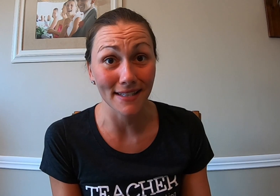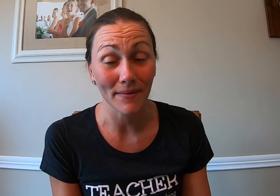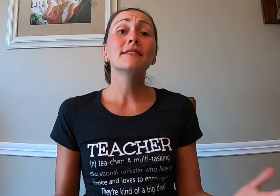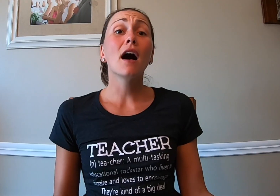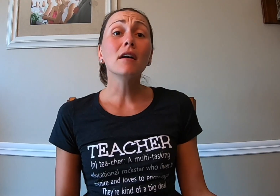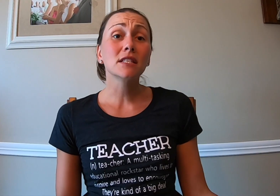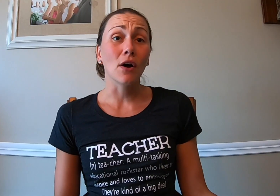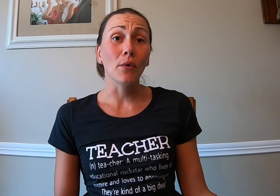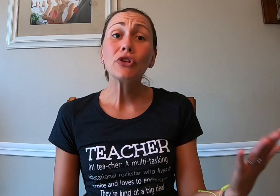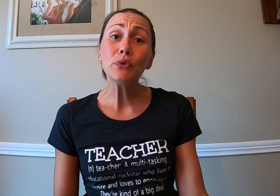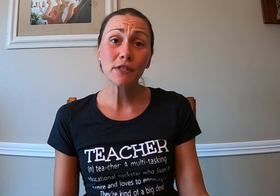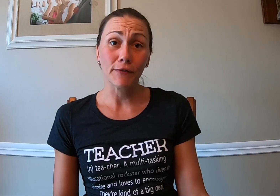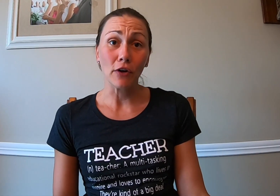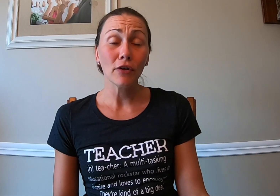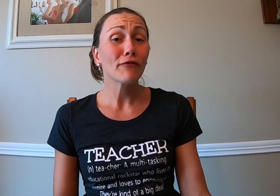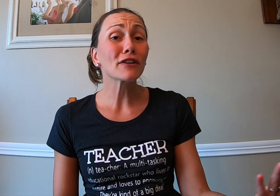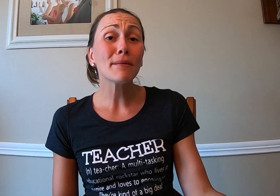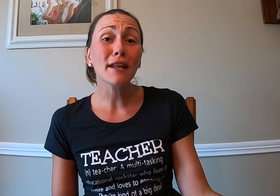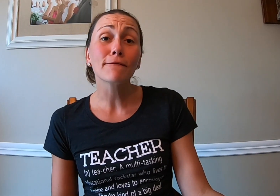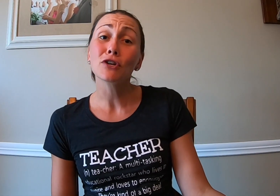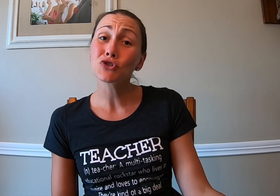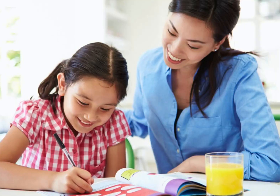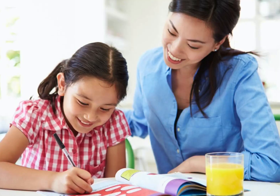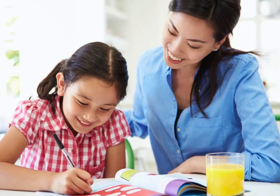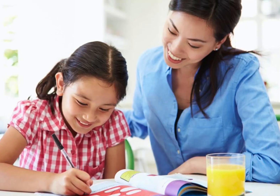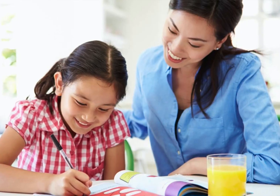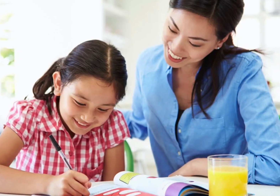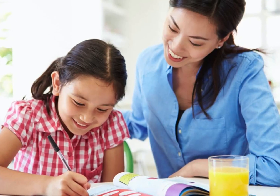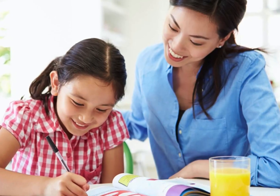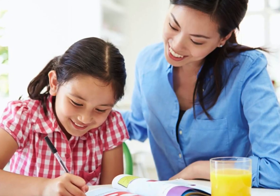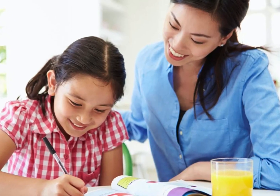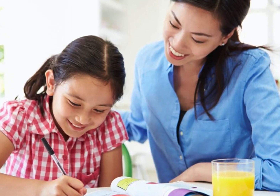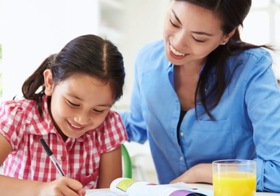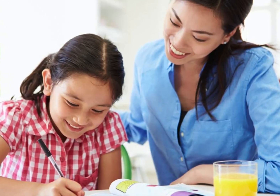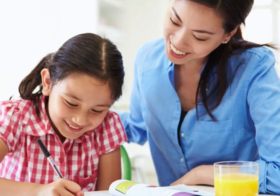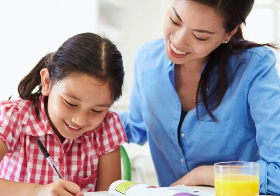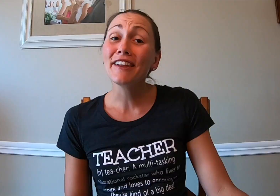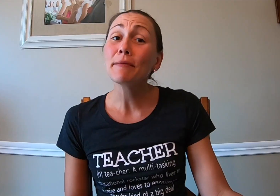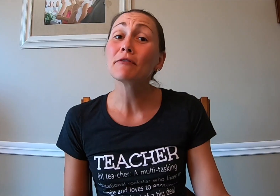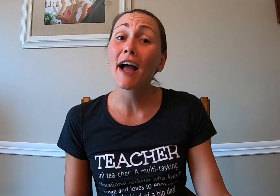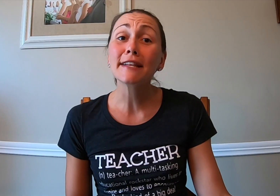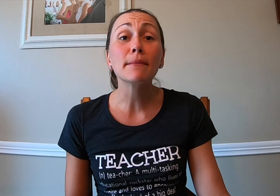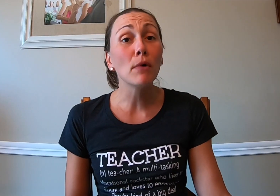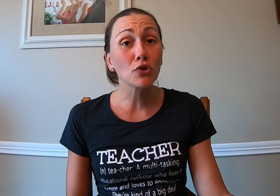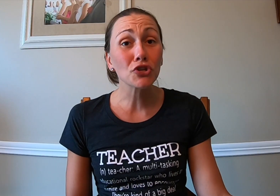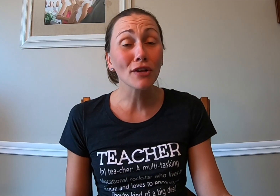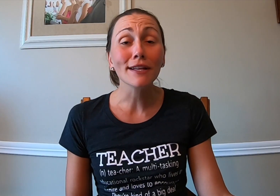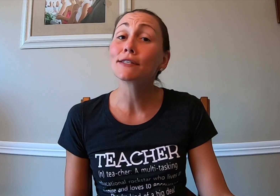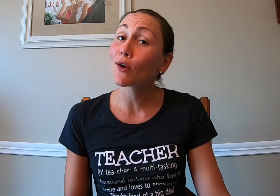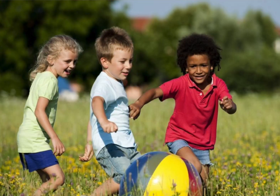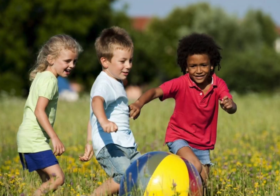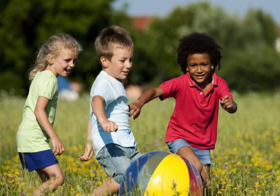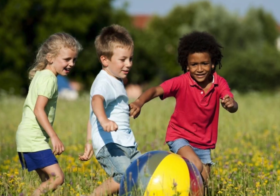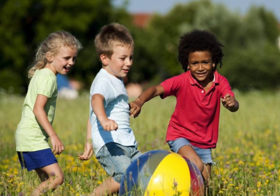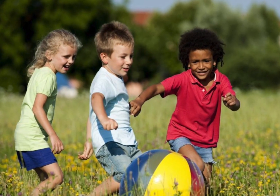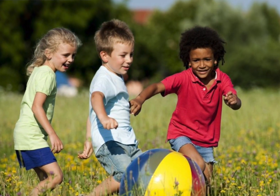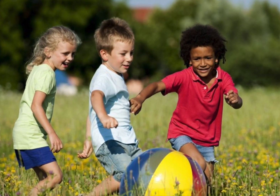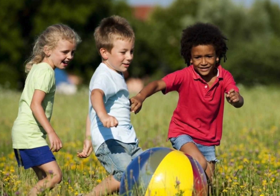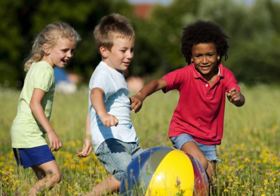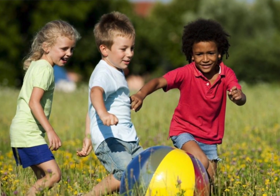It's also useful for limiting frustration and miscommunication. And it provides emotional and social support. Children who can